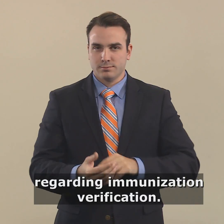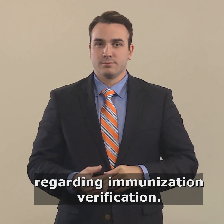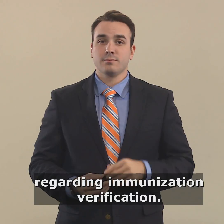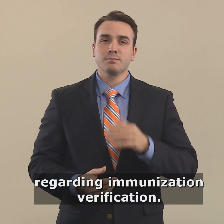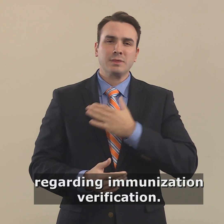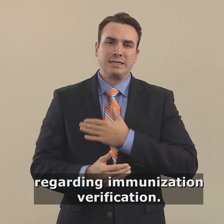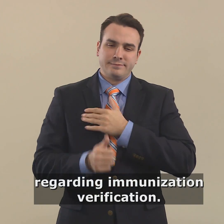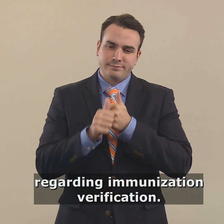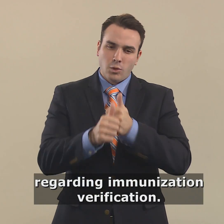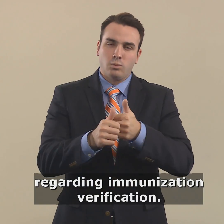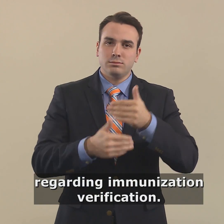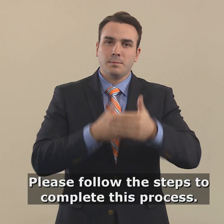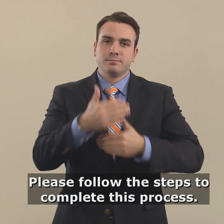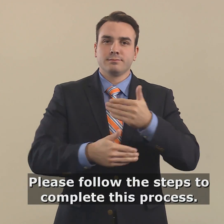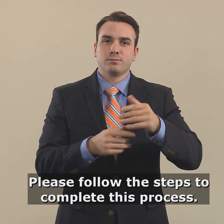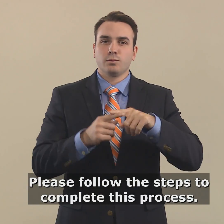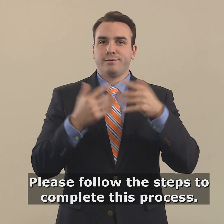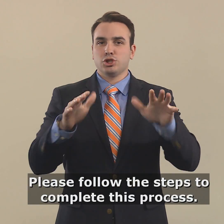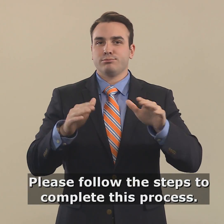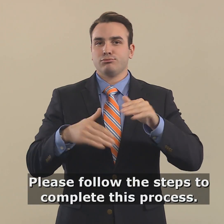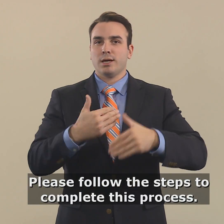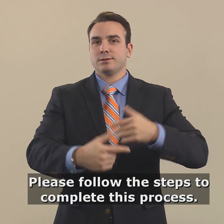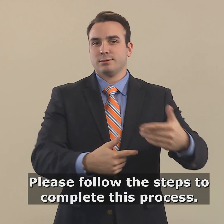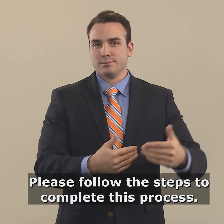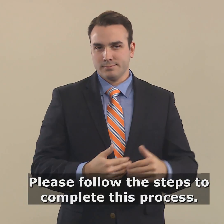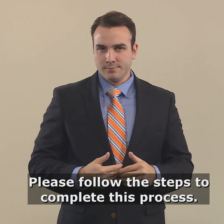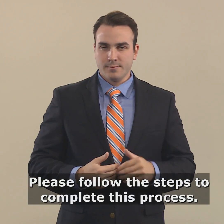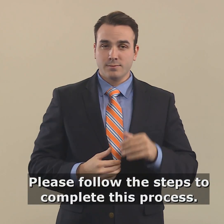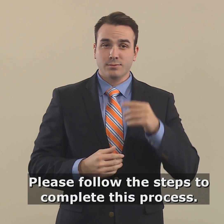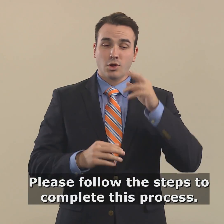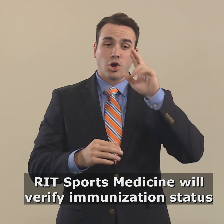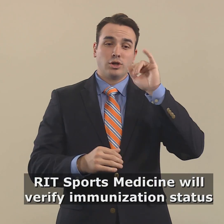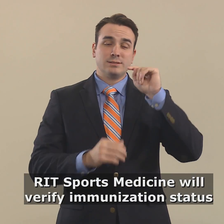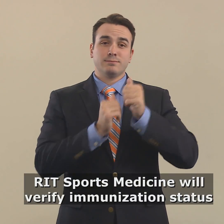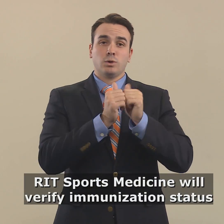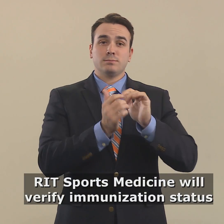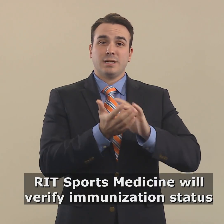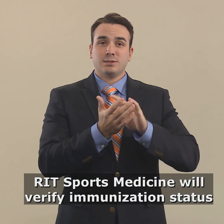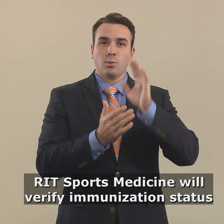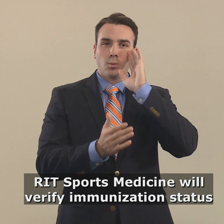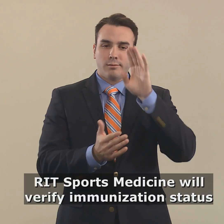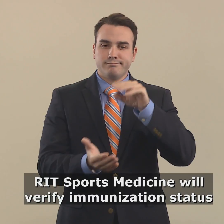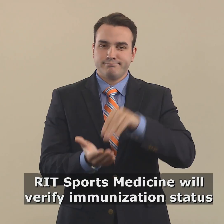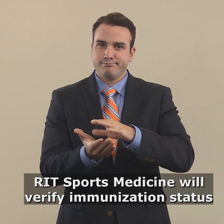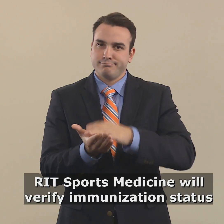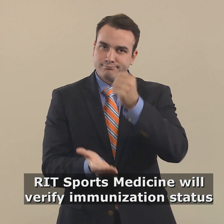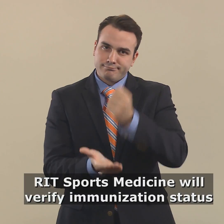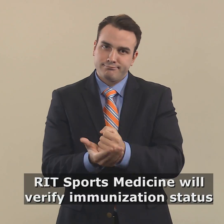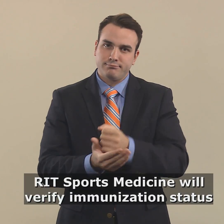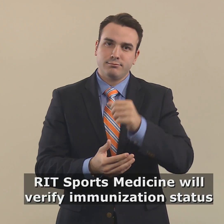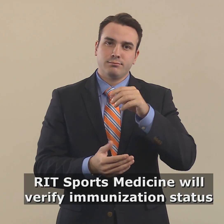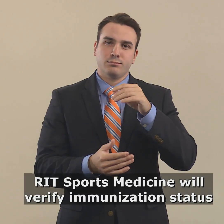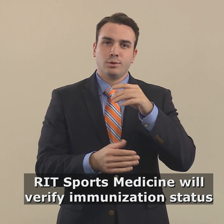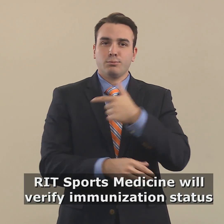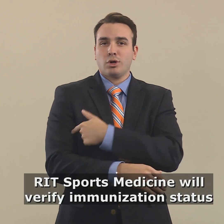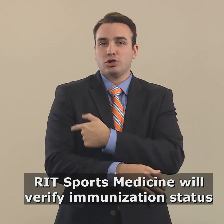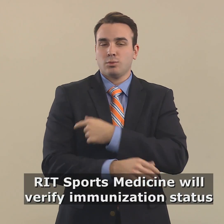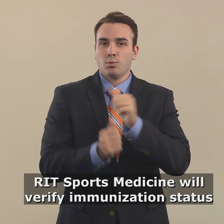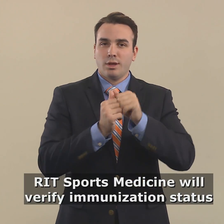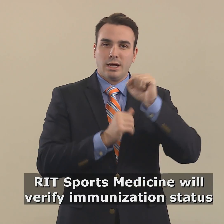immunization verification. Please follow the steps to complete this process. RIT Sports Medicine will verify immunization status